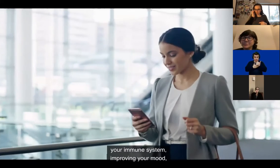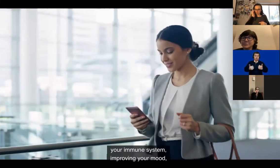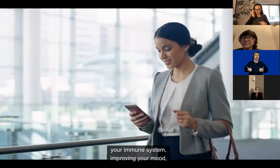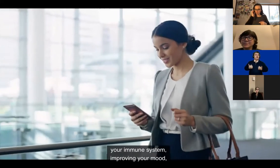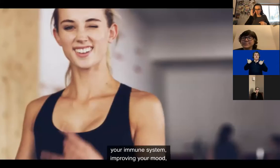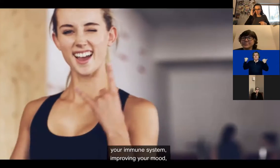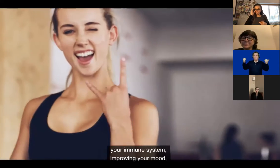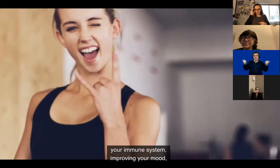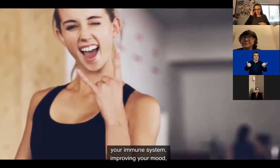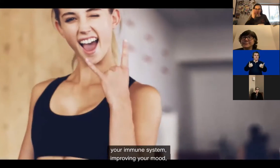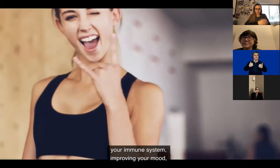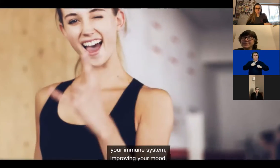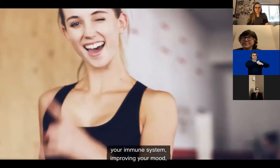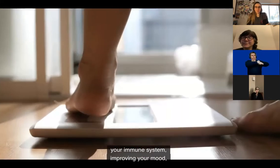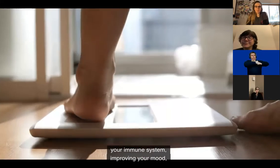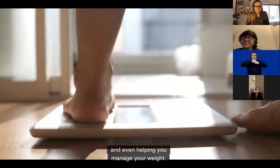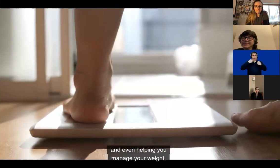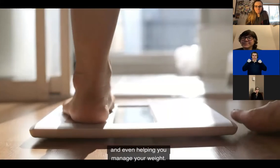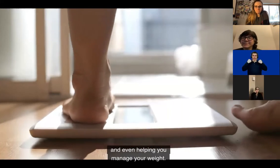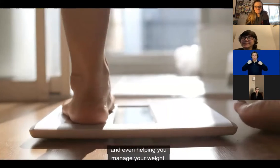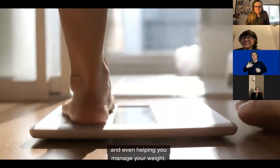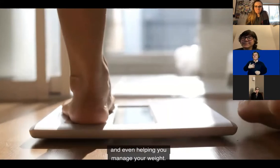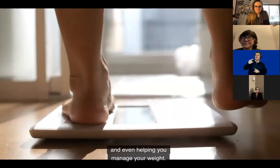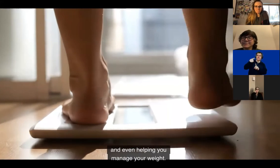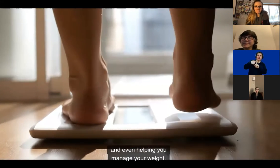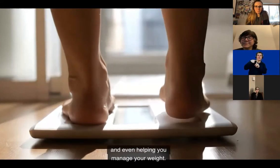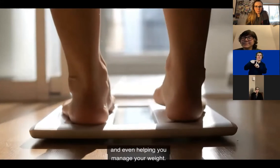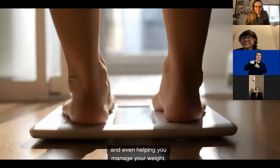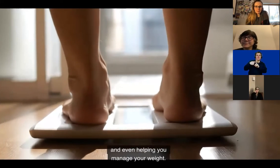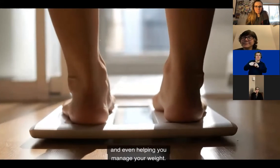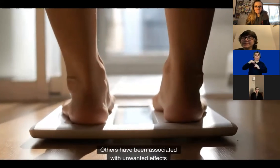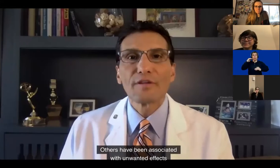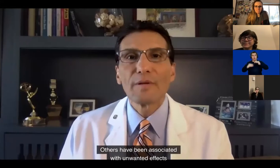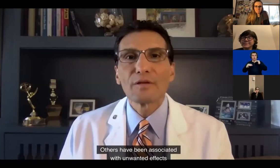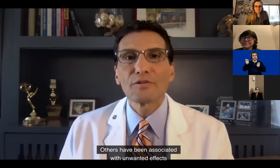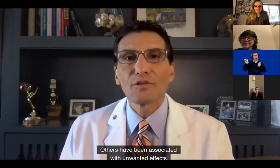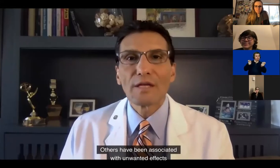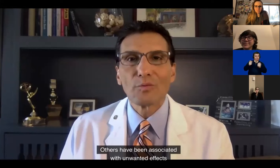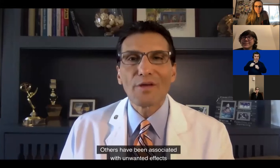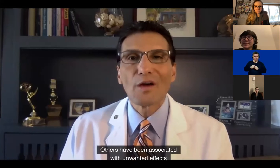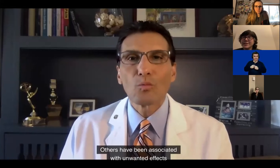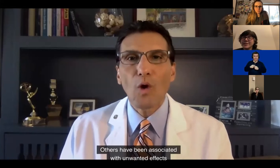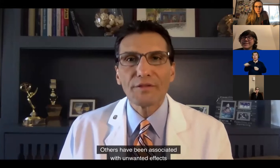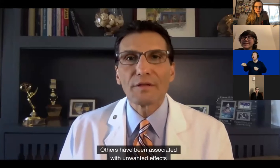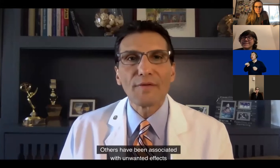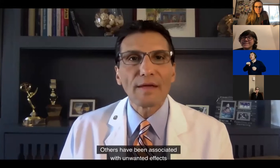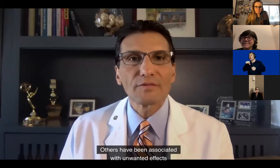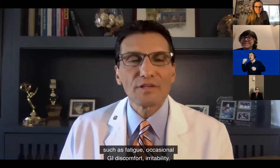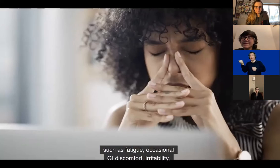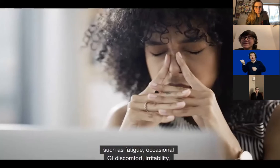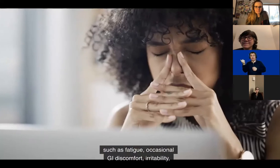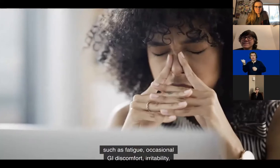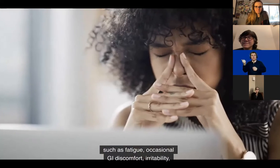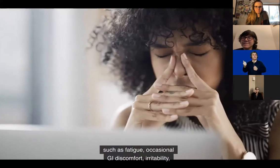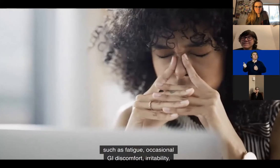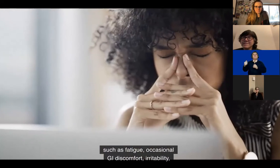immune system, improving your mood, and even helping you manage your weight. Others have been associated with unwanted effects such